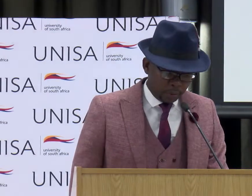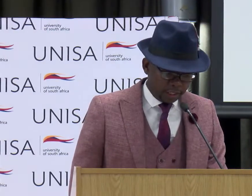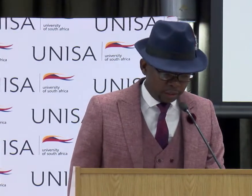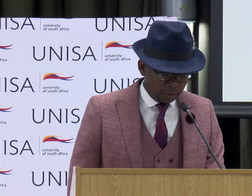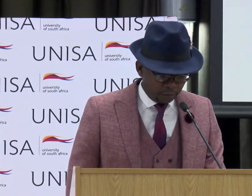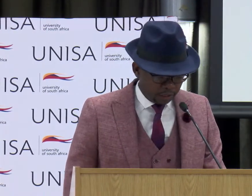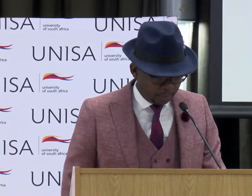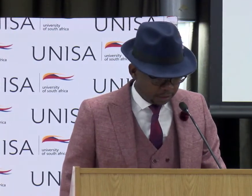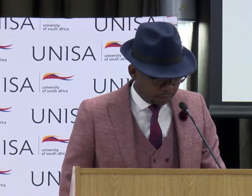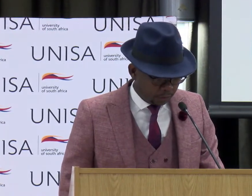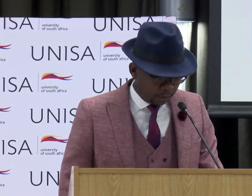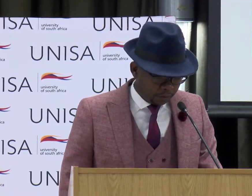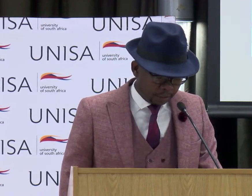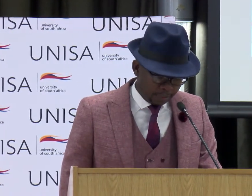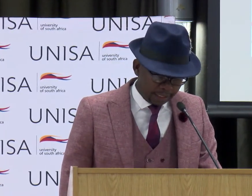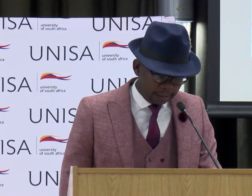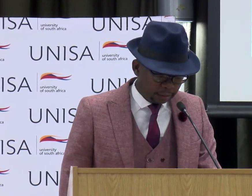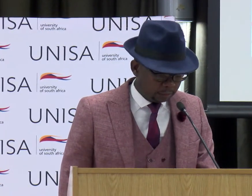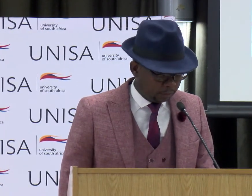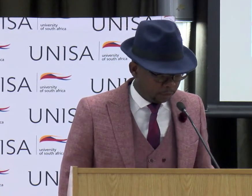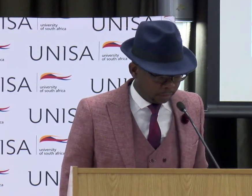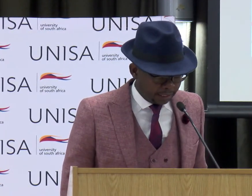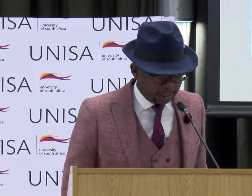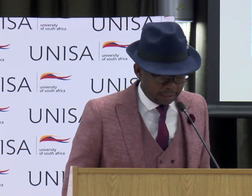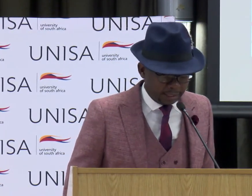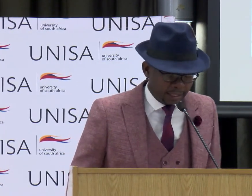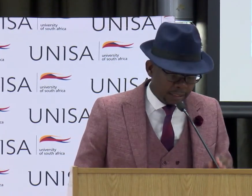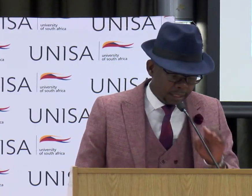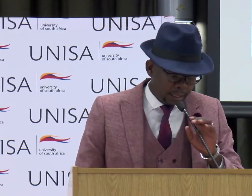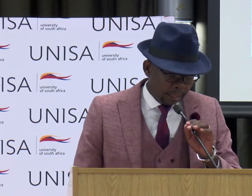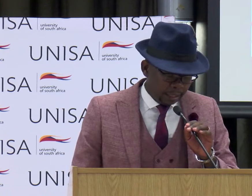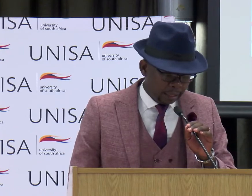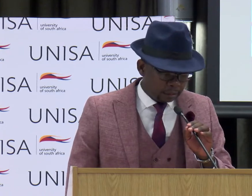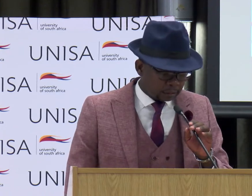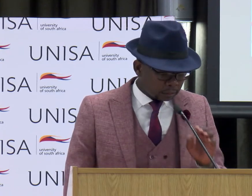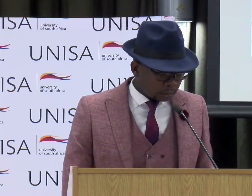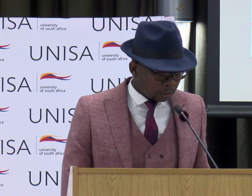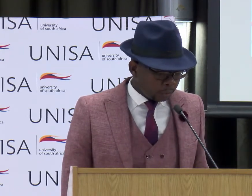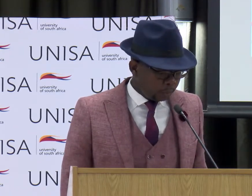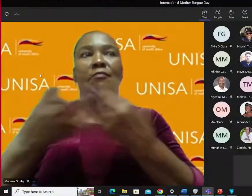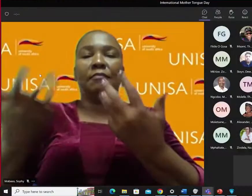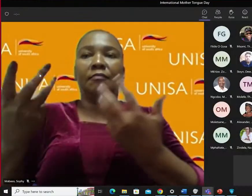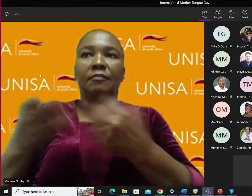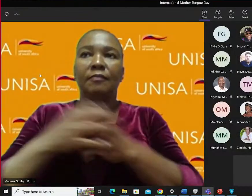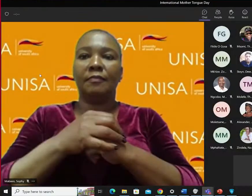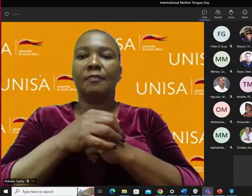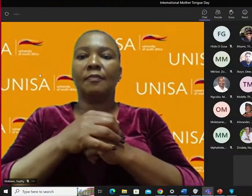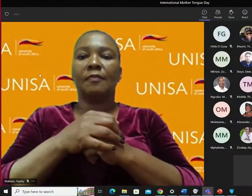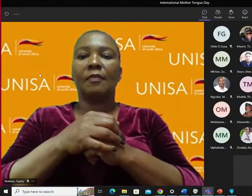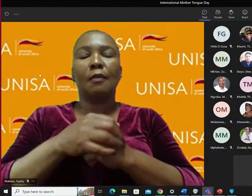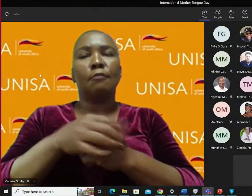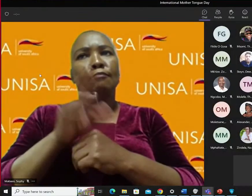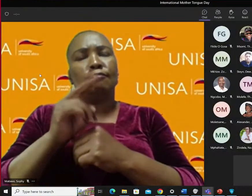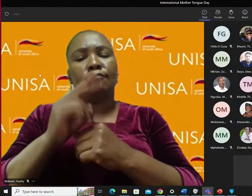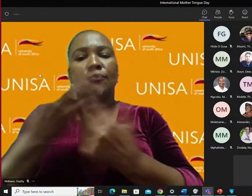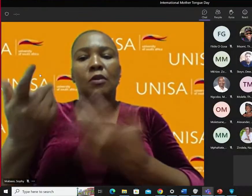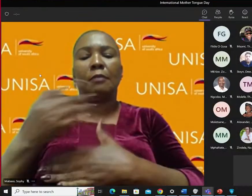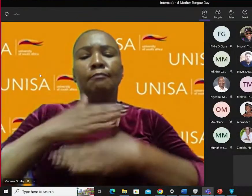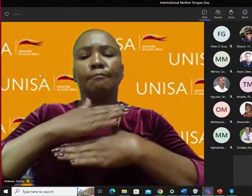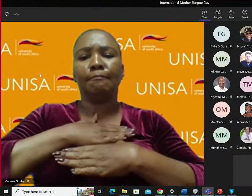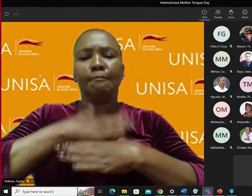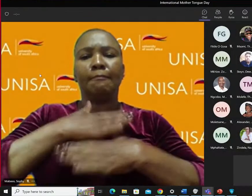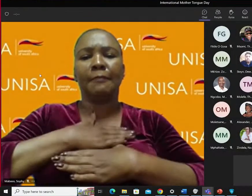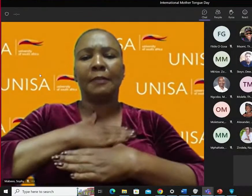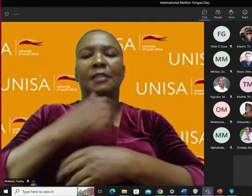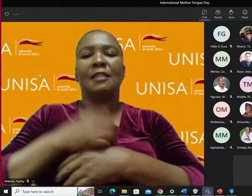So, thank you very much for reminding us that. We also appreciate the Office of the